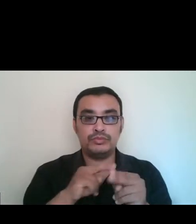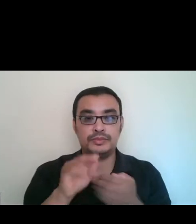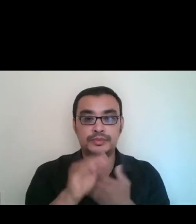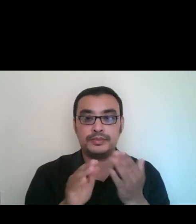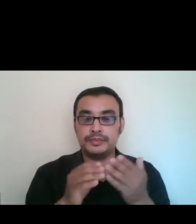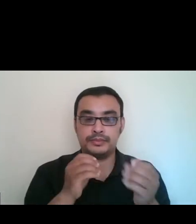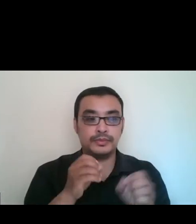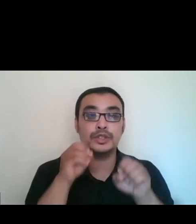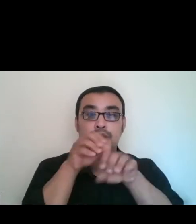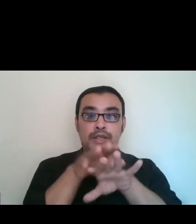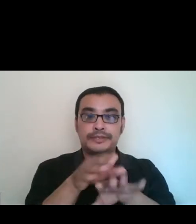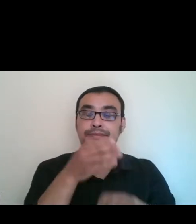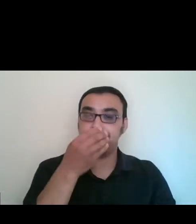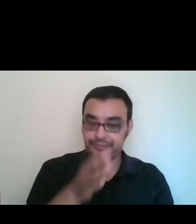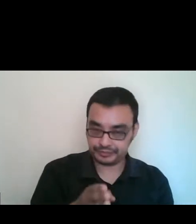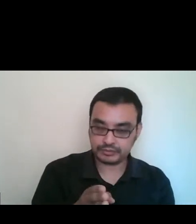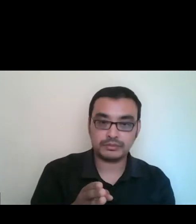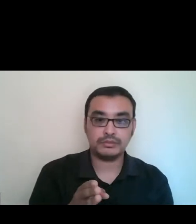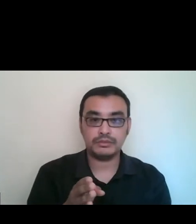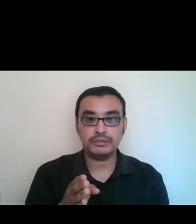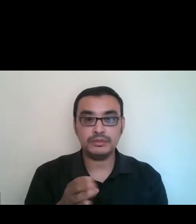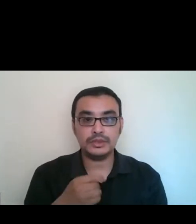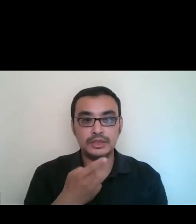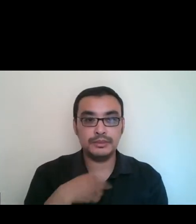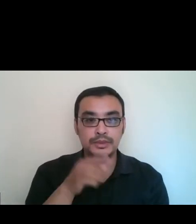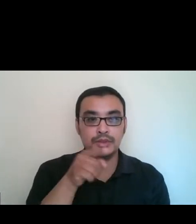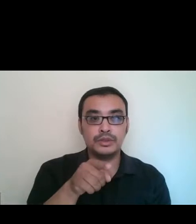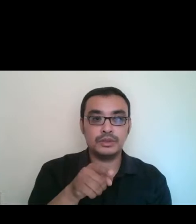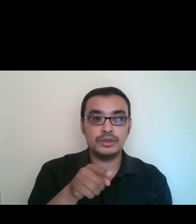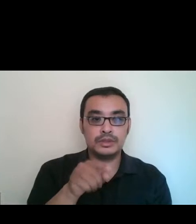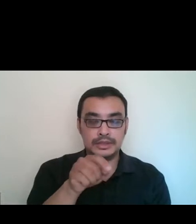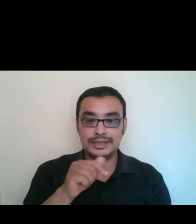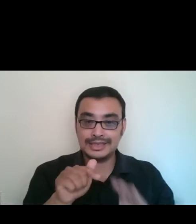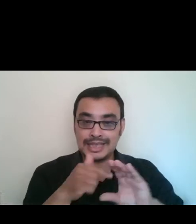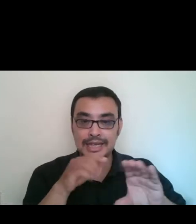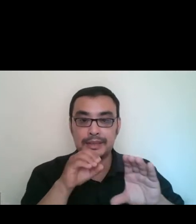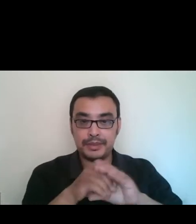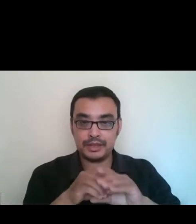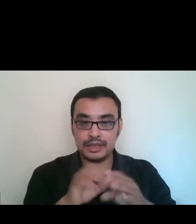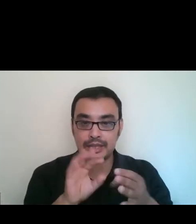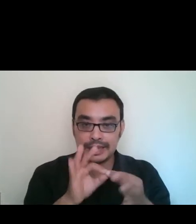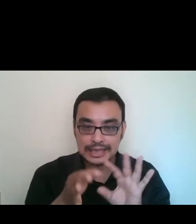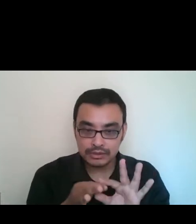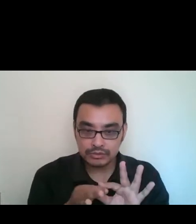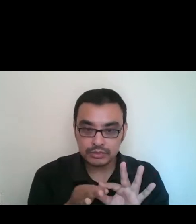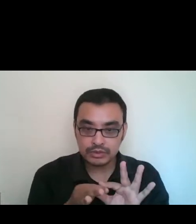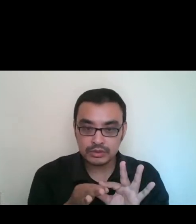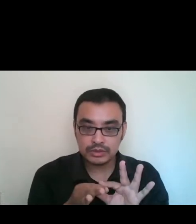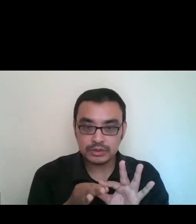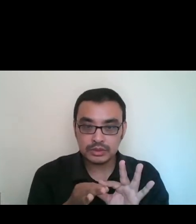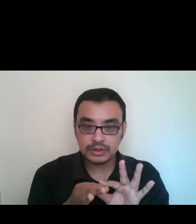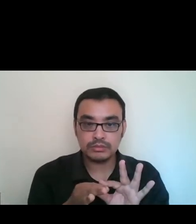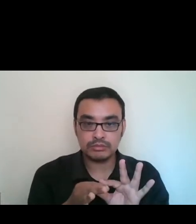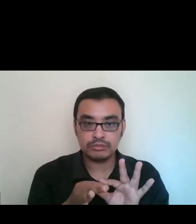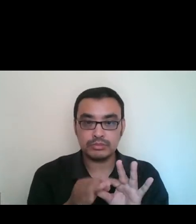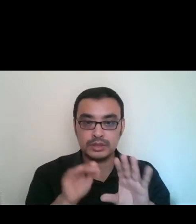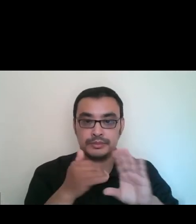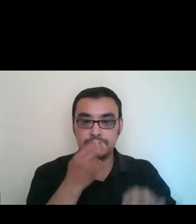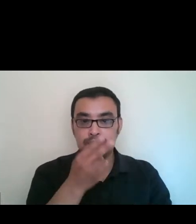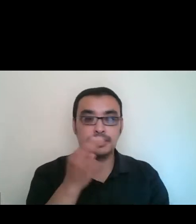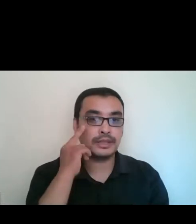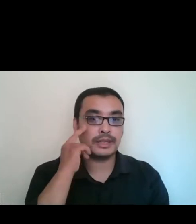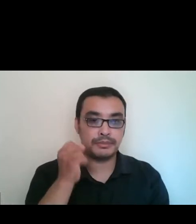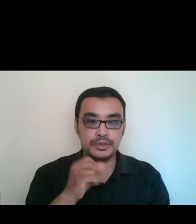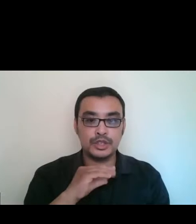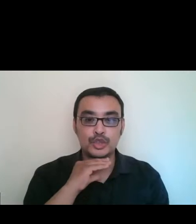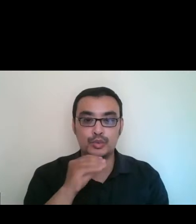inclusive. I'm copying here in the chat the list of all our fellows. You will see some names